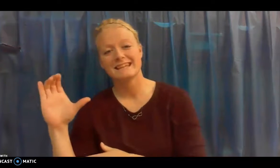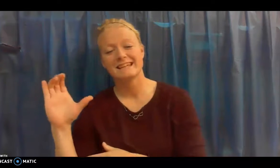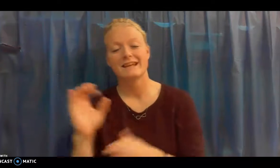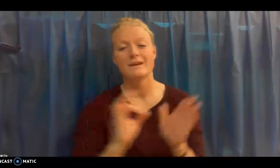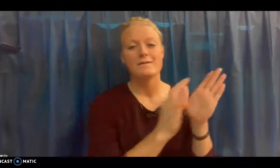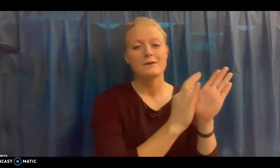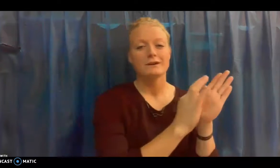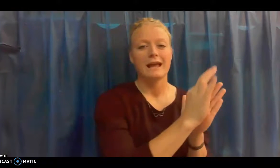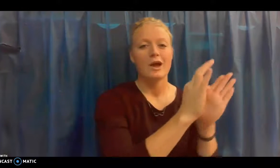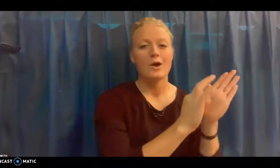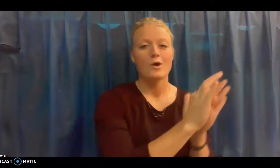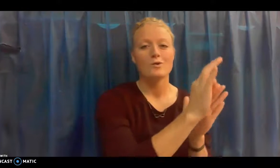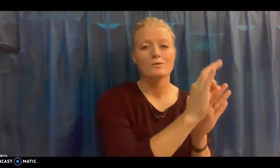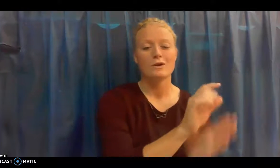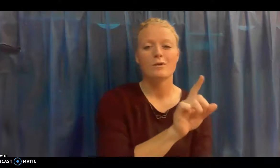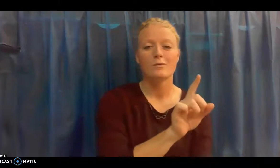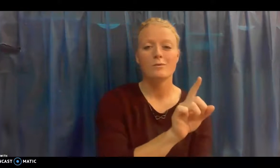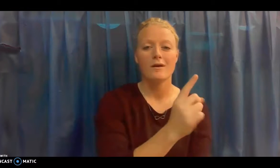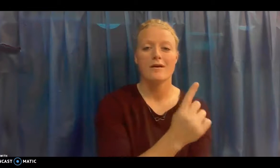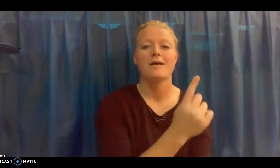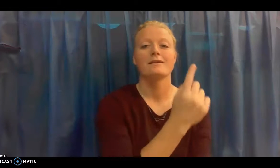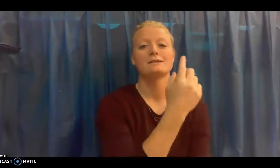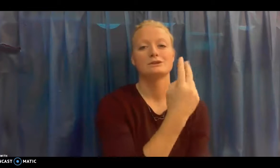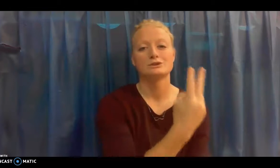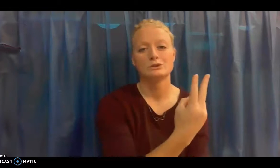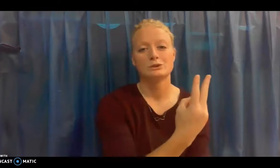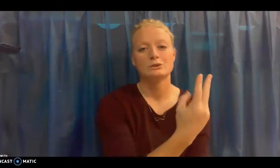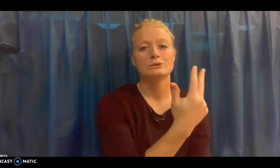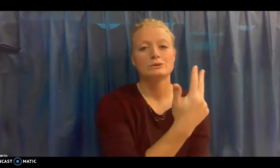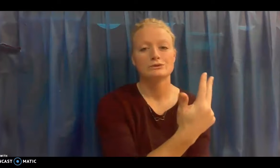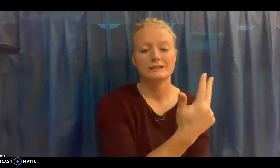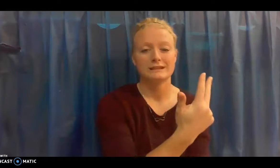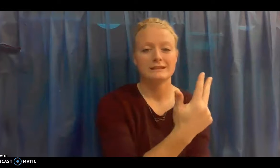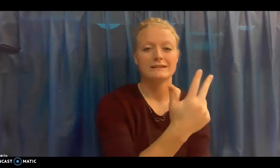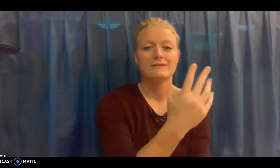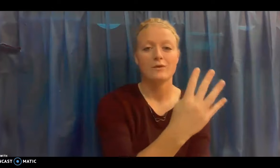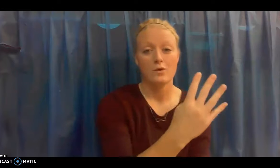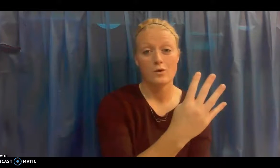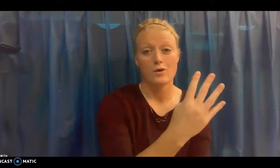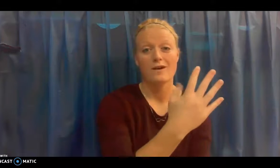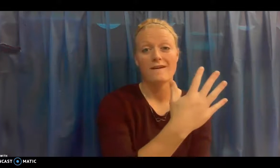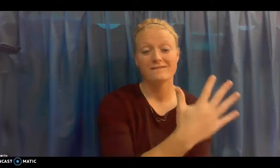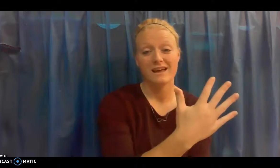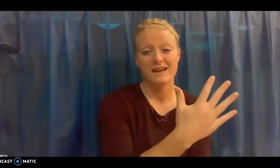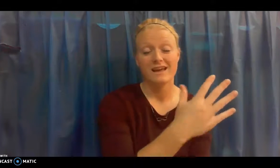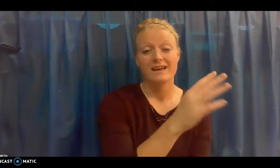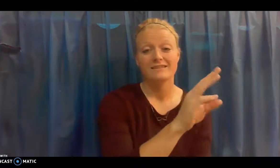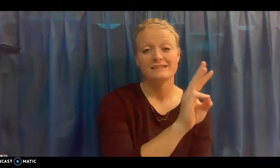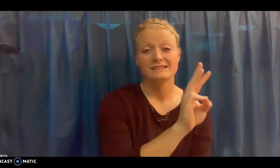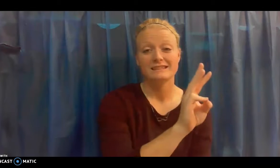C is for count. 1, 2, 3, 4, 5,